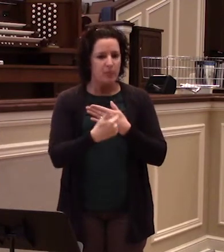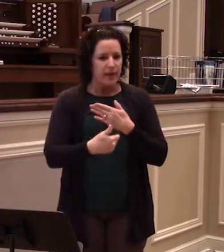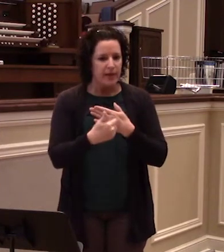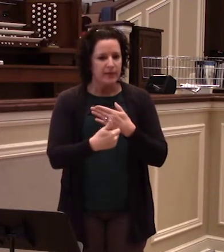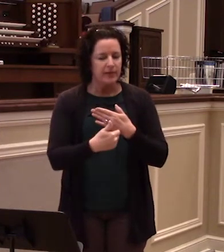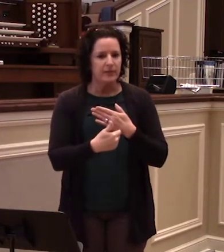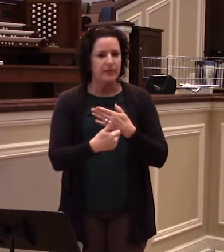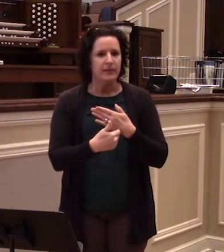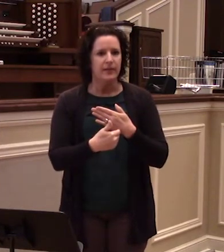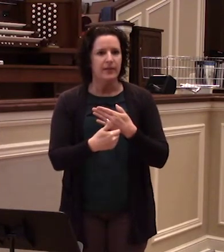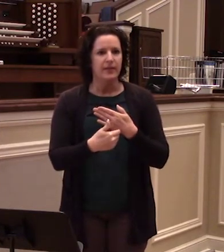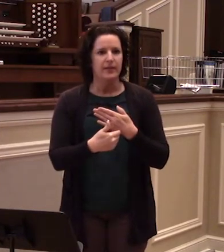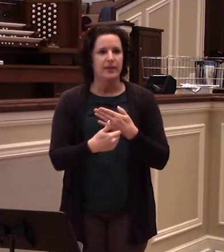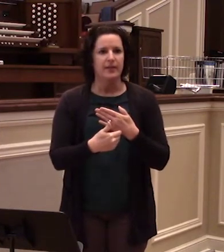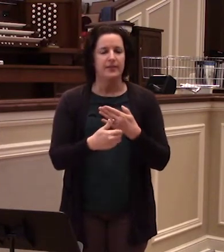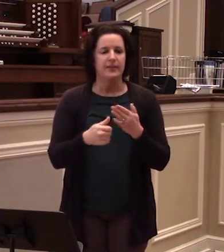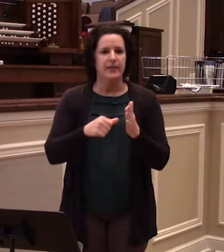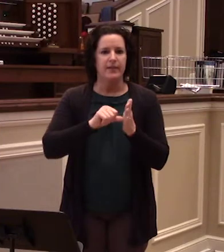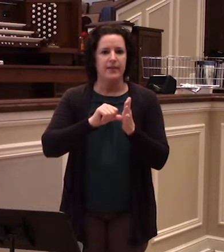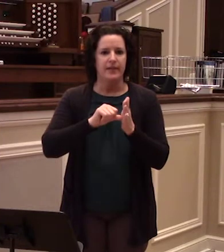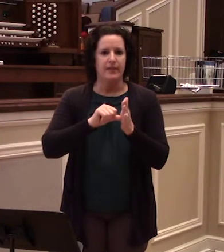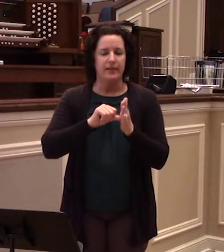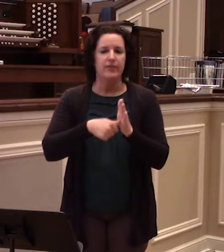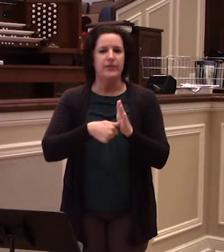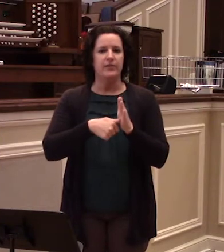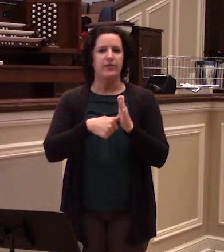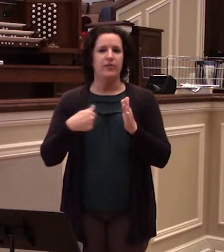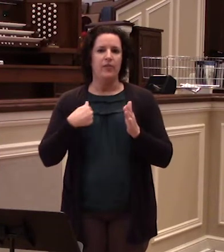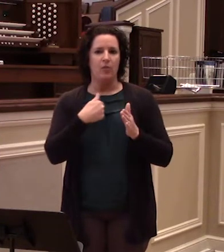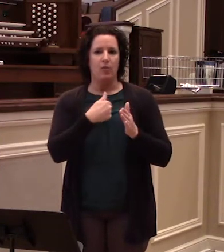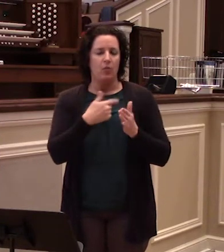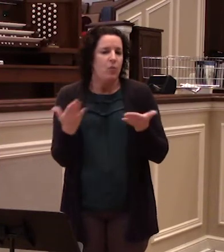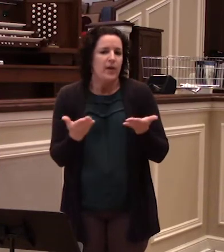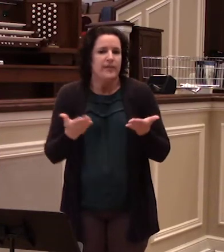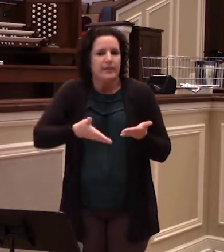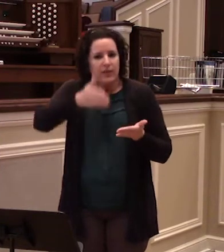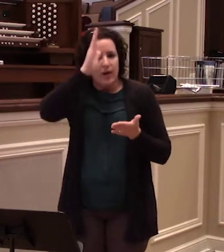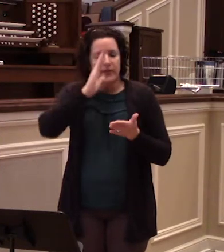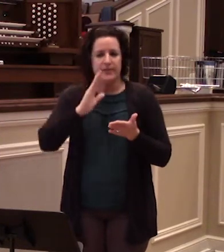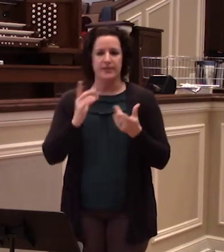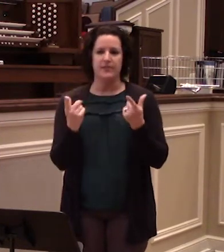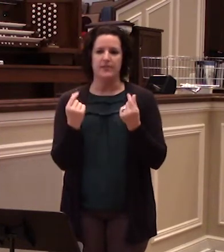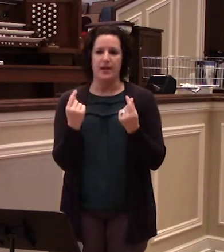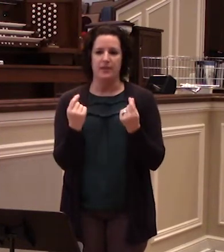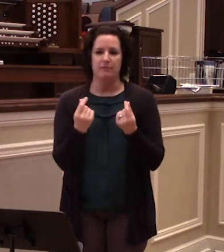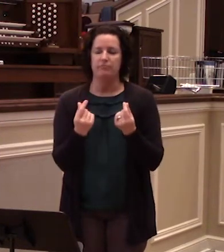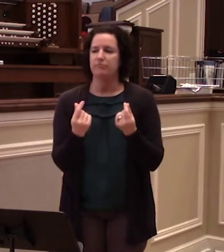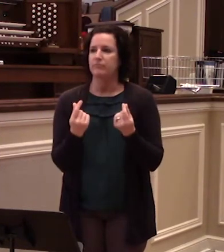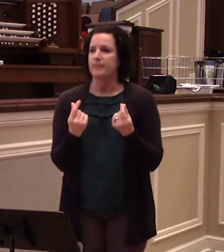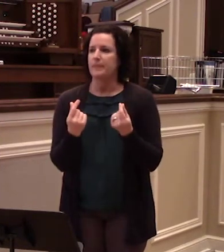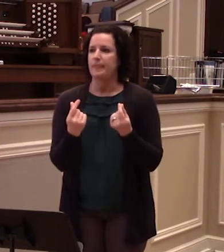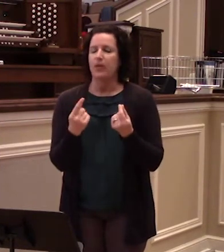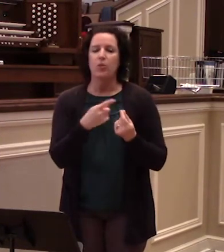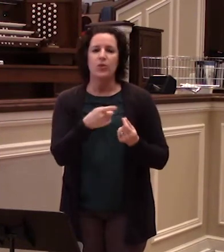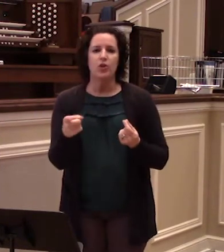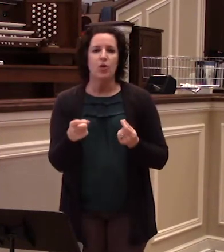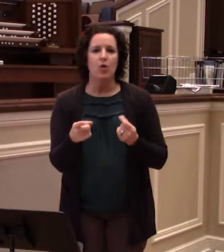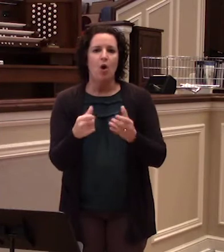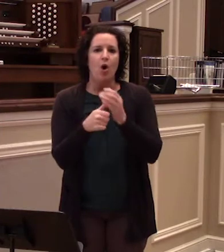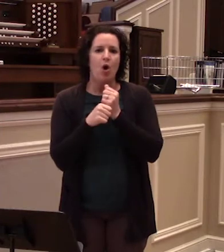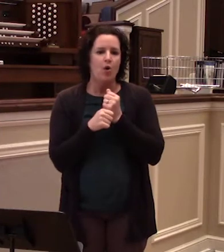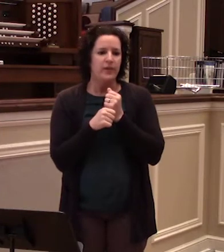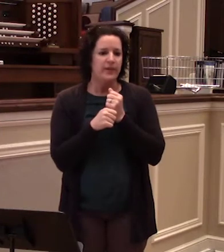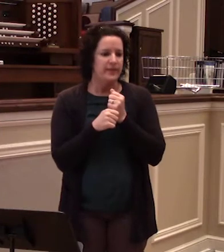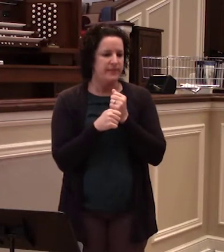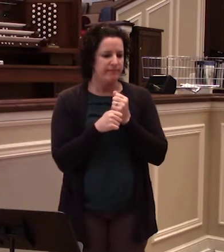everything you need and everything that God has done. And so I hope you'll hold this little cup in your hand as I